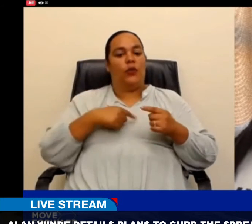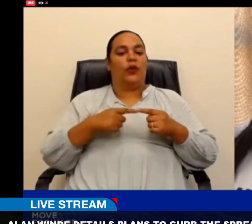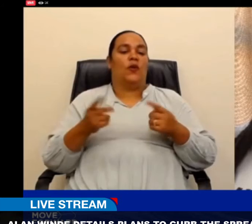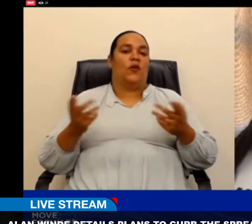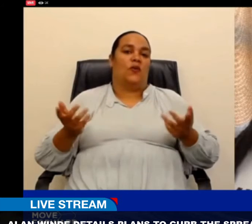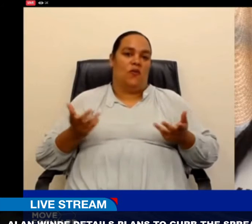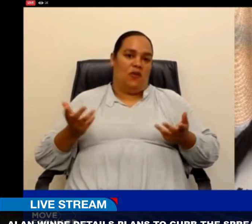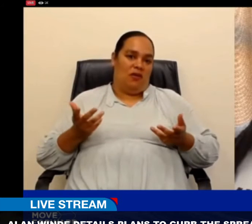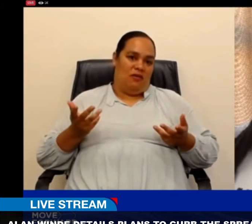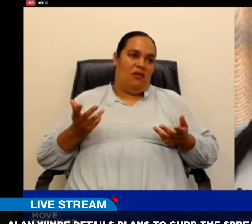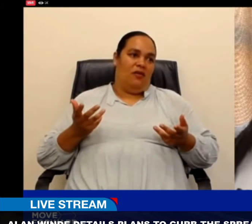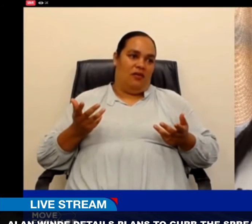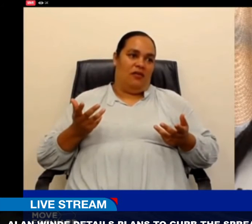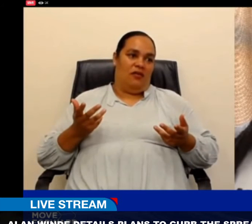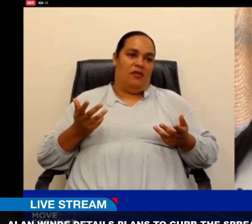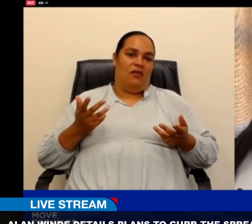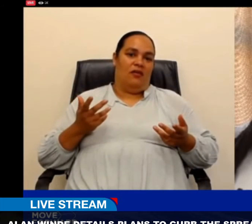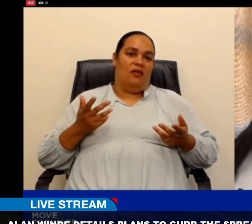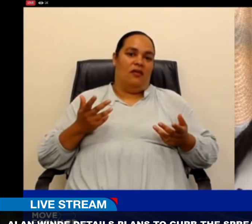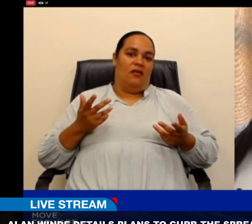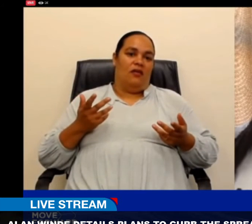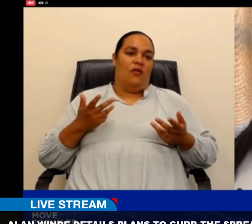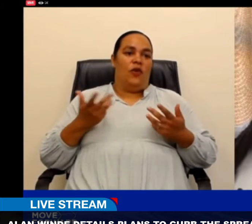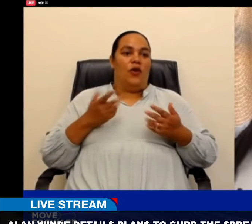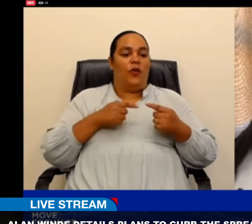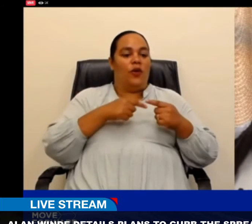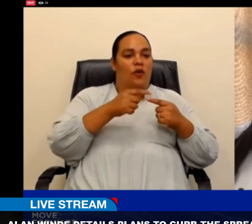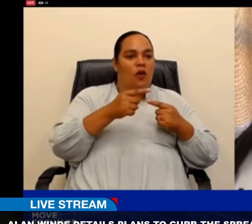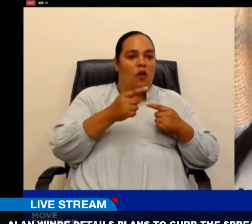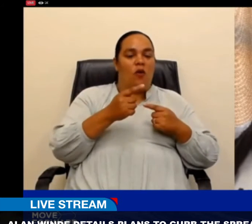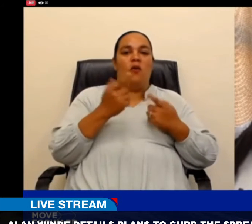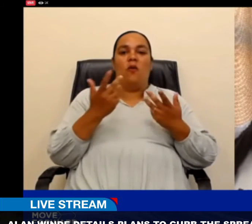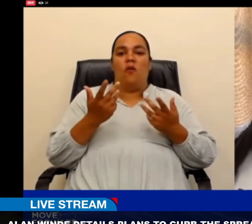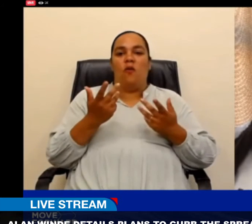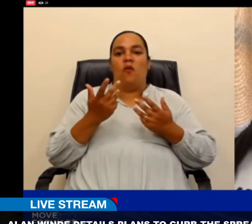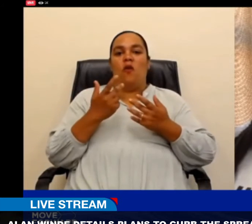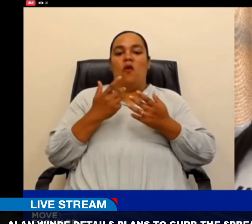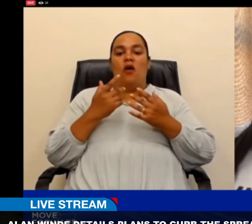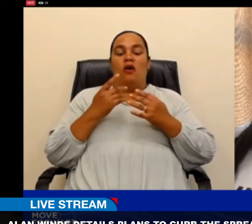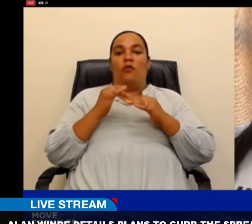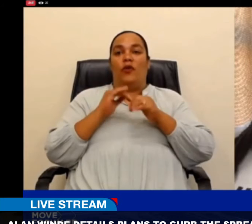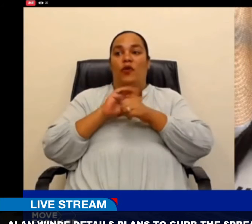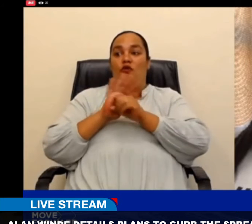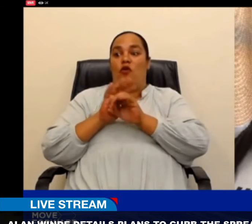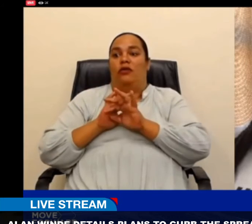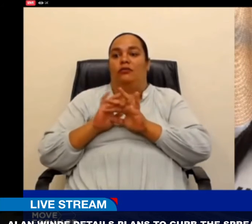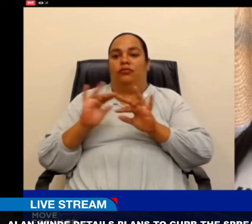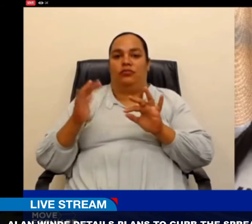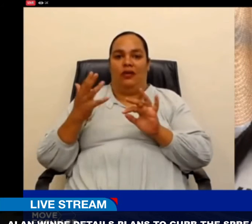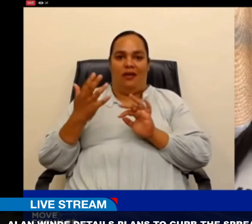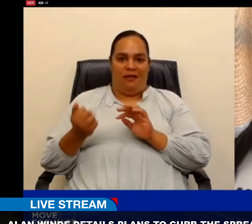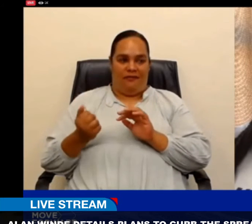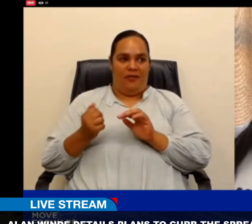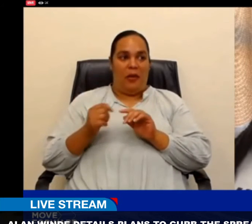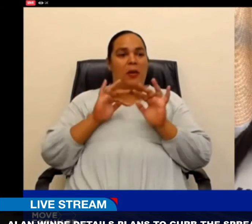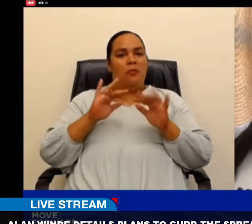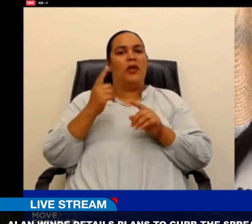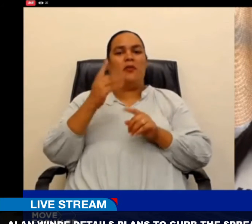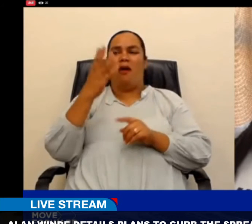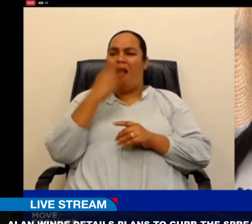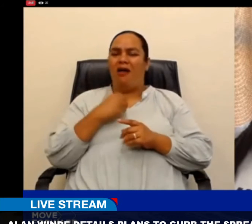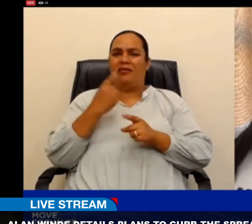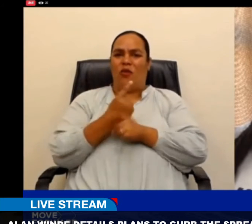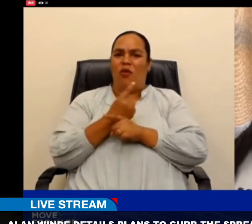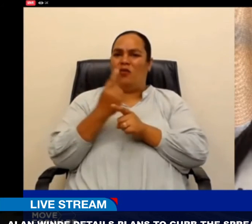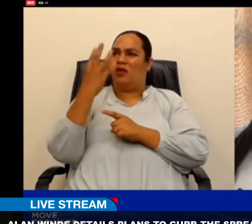when it comes to the extent where we go when it comes to the epidemic. Whilst people always ask us whether we